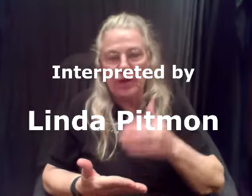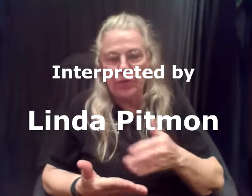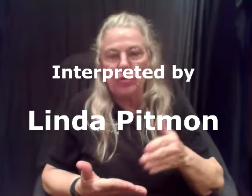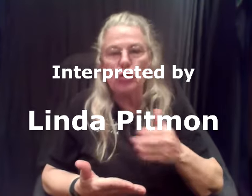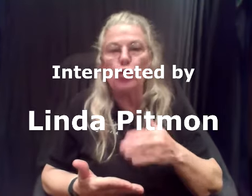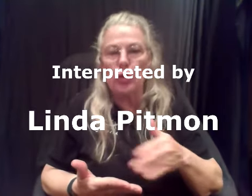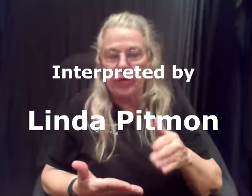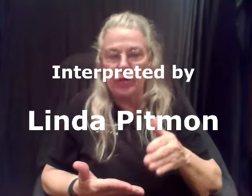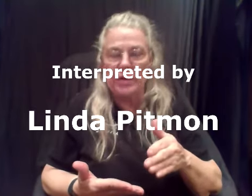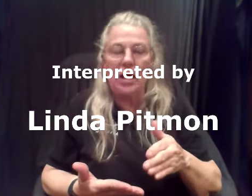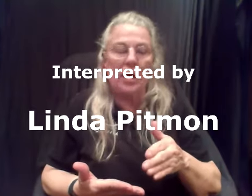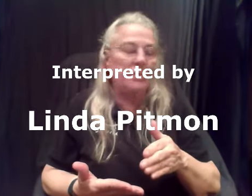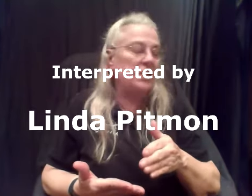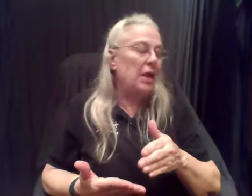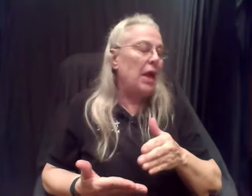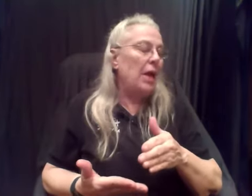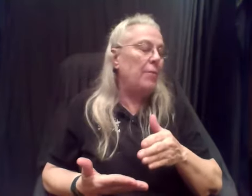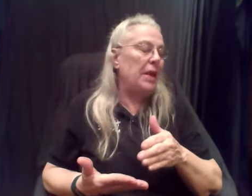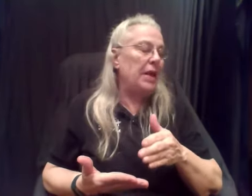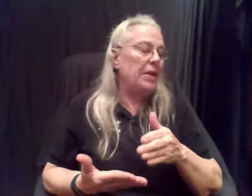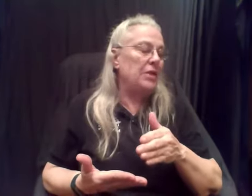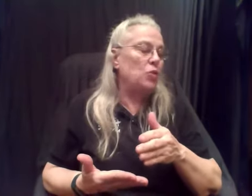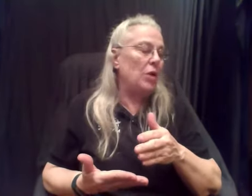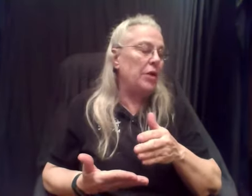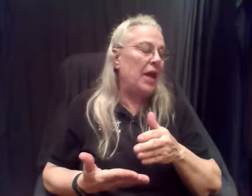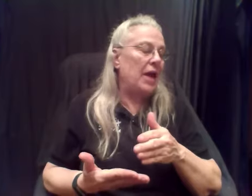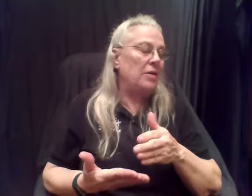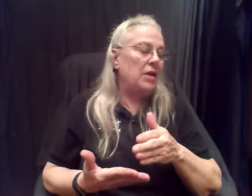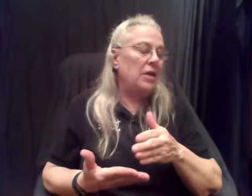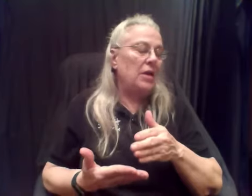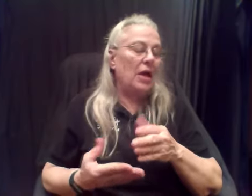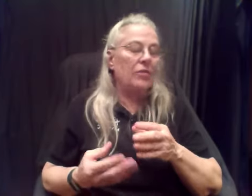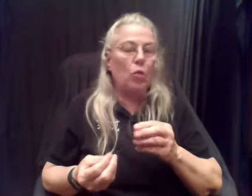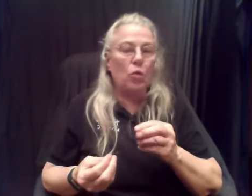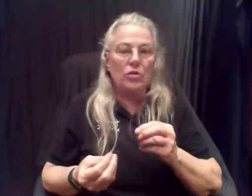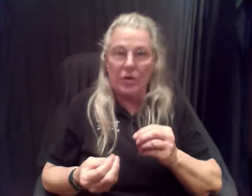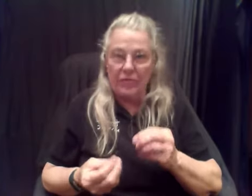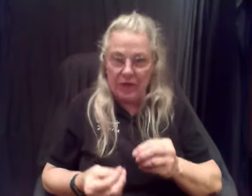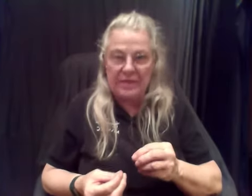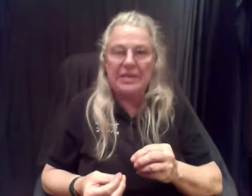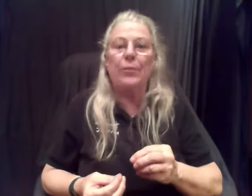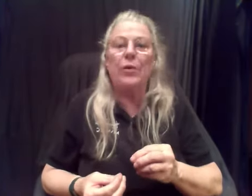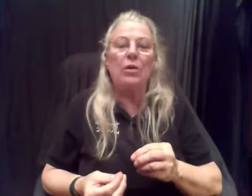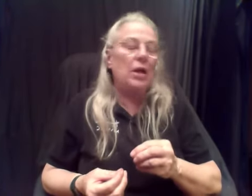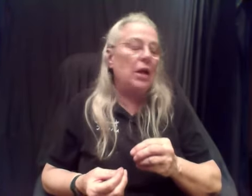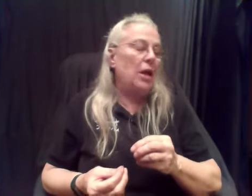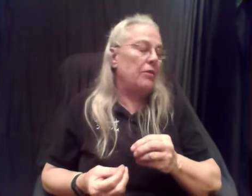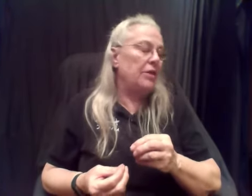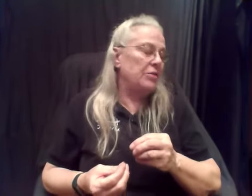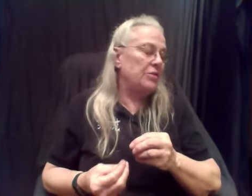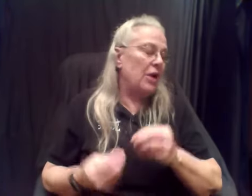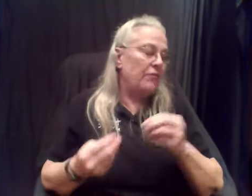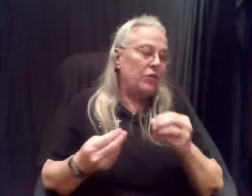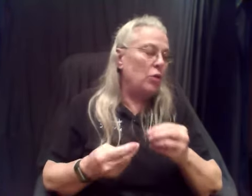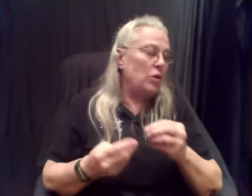through 2 or 3 times, but it is one that the words are very simple. There's a few words that